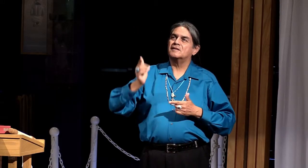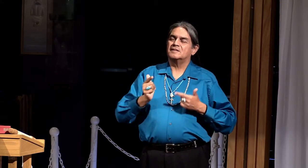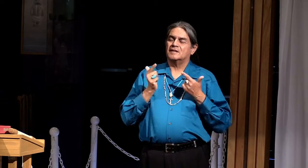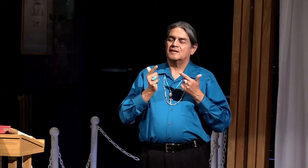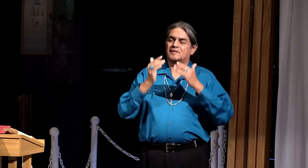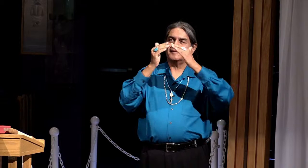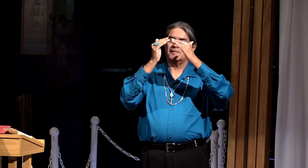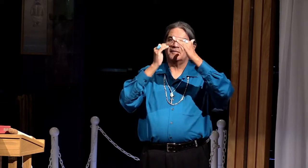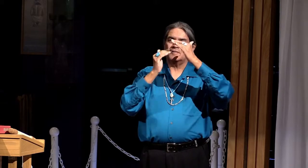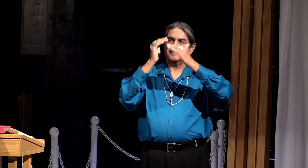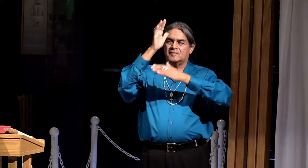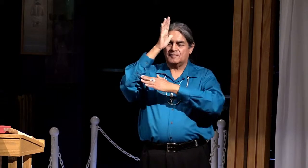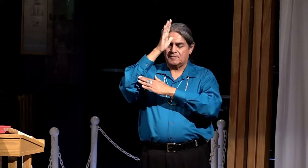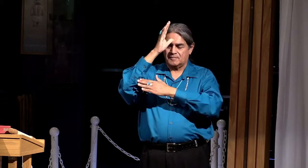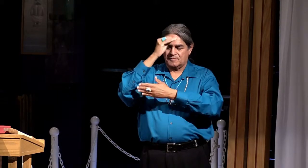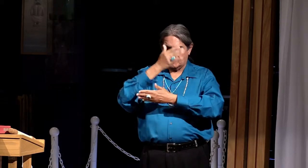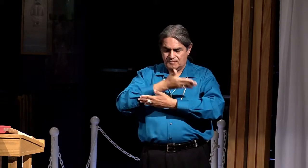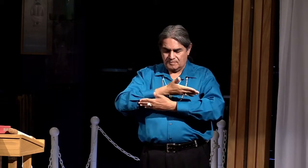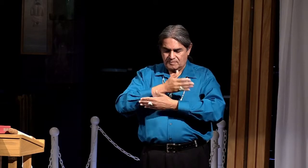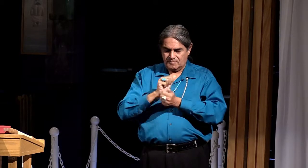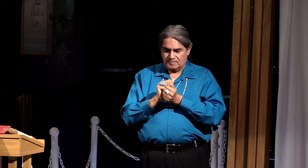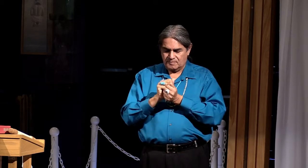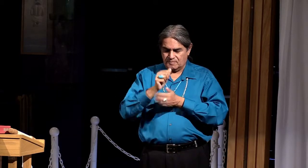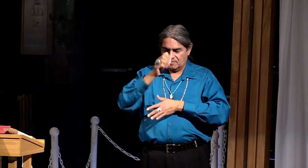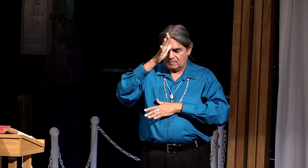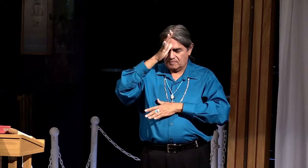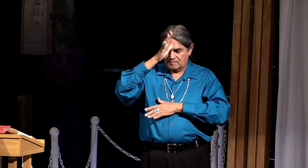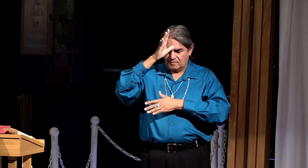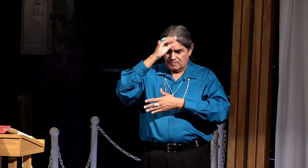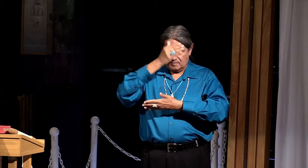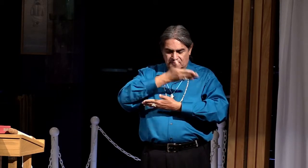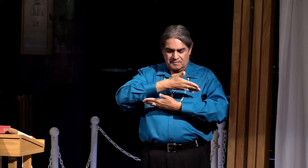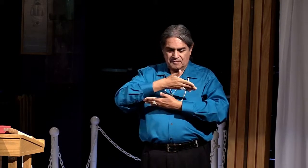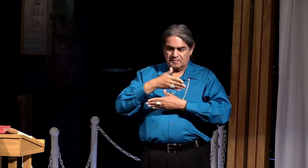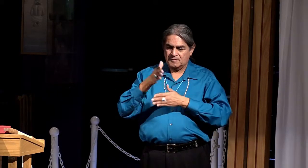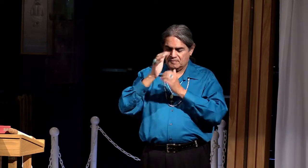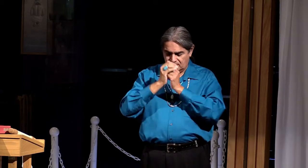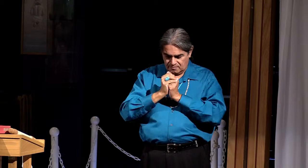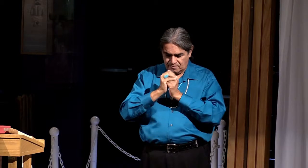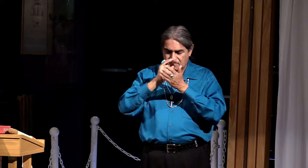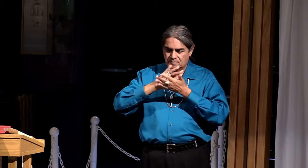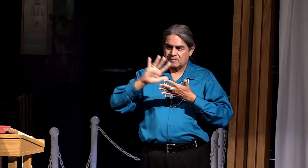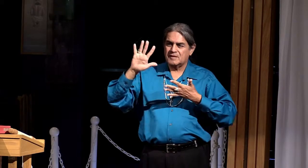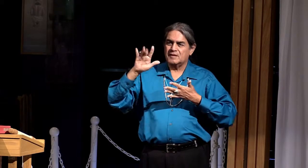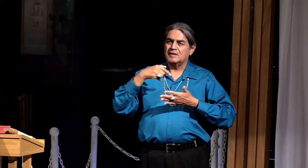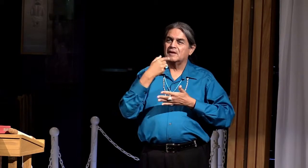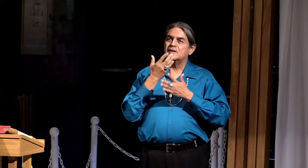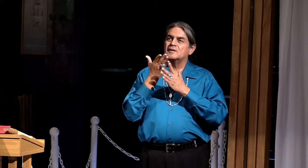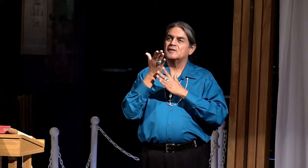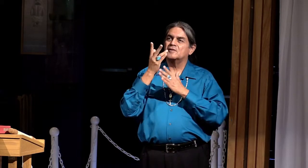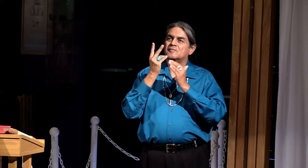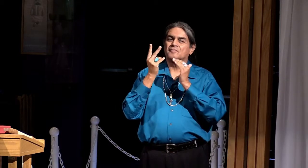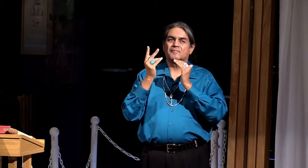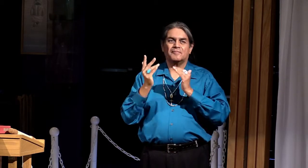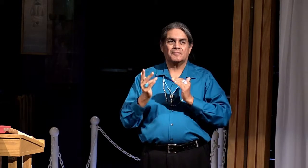who proceeds from the Father and the Son, who with the Father and the Son is adored and glorified, who has spoken through the